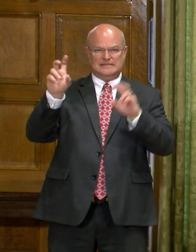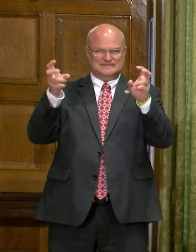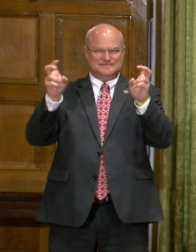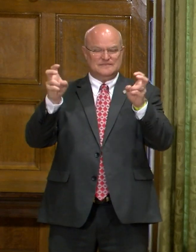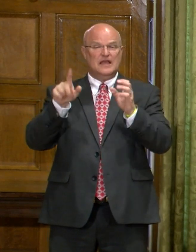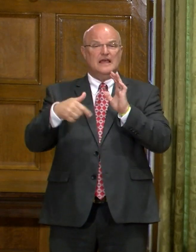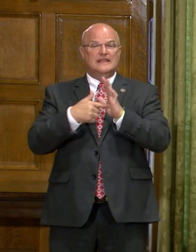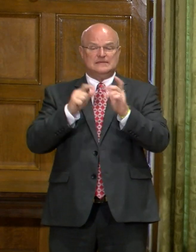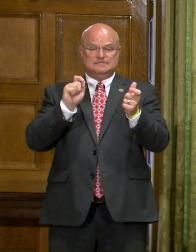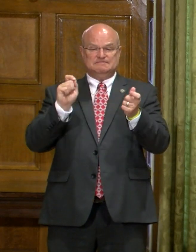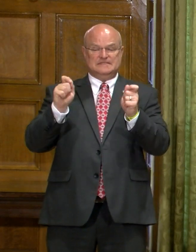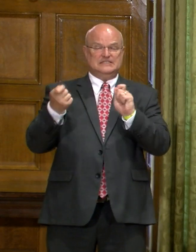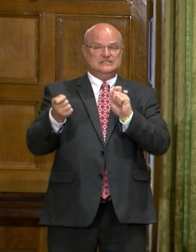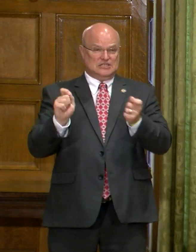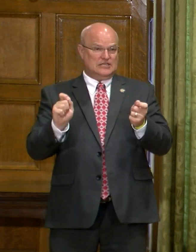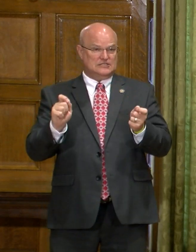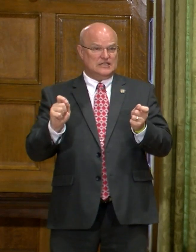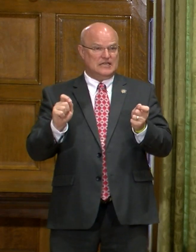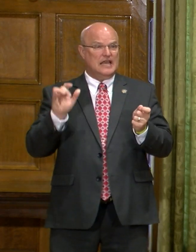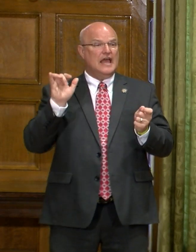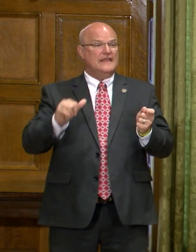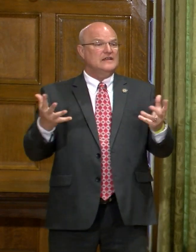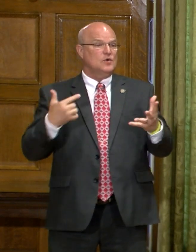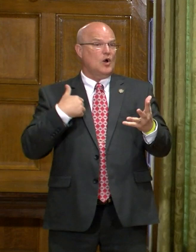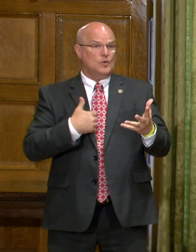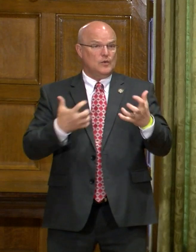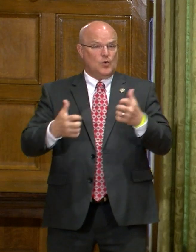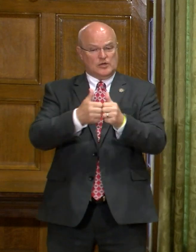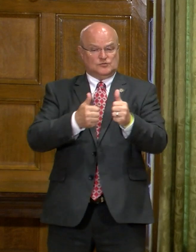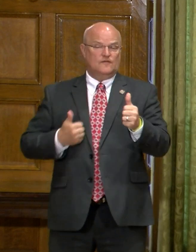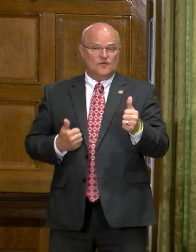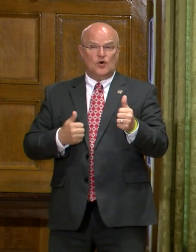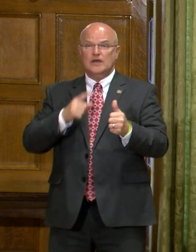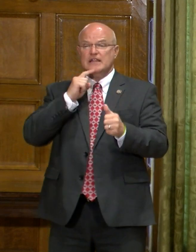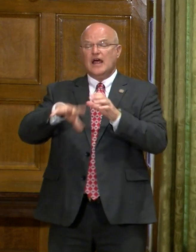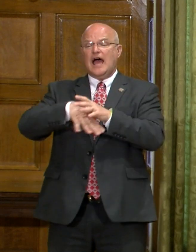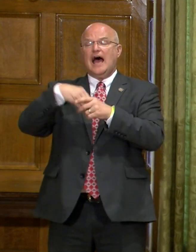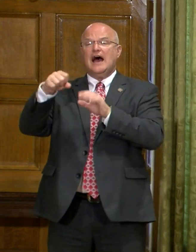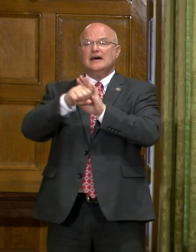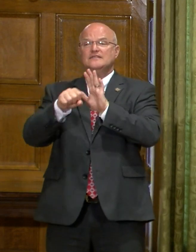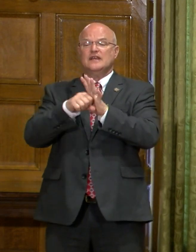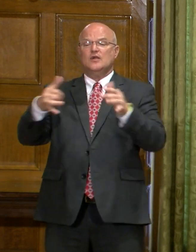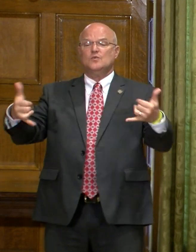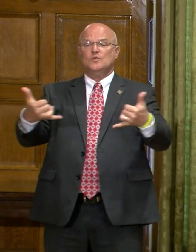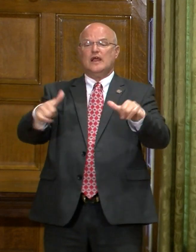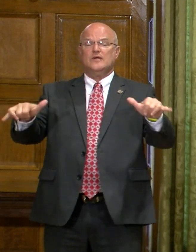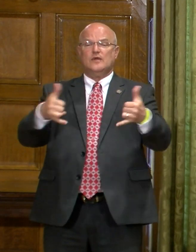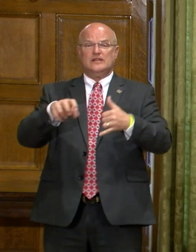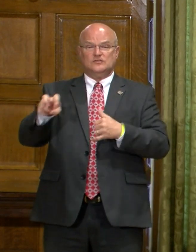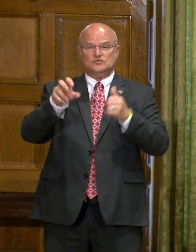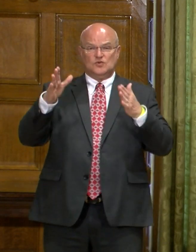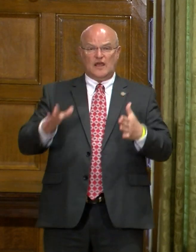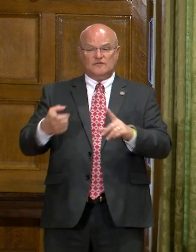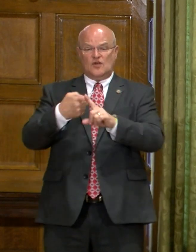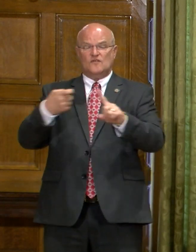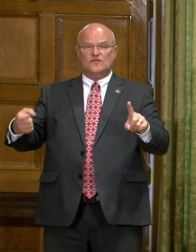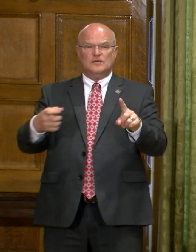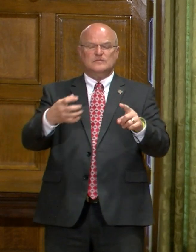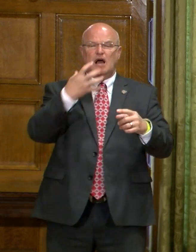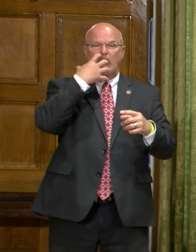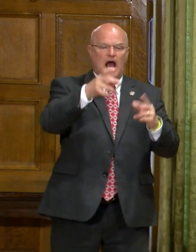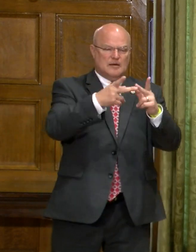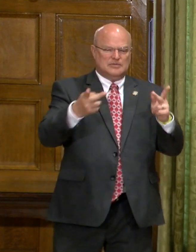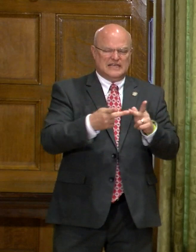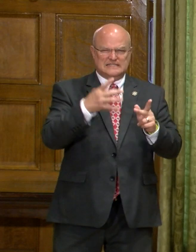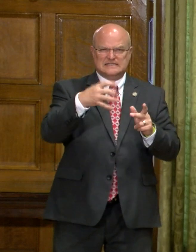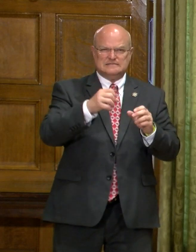so this can be adjusted. And that's what we want to avoid, is our out-of-state recreational travelers that are coming from hotspots